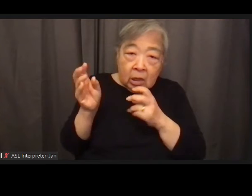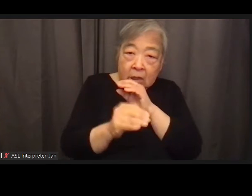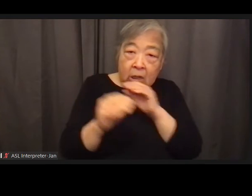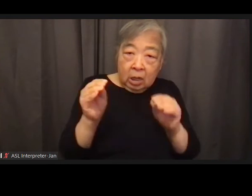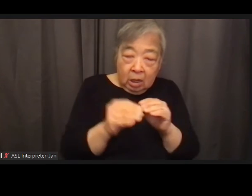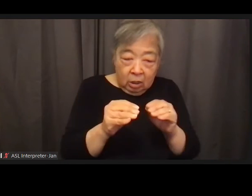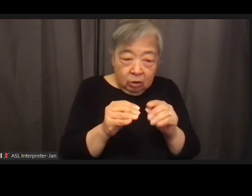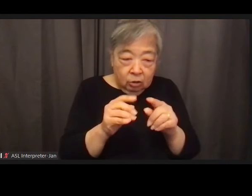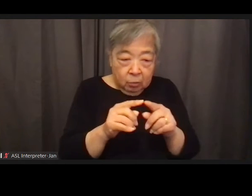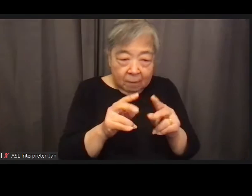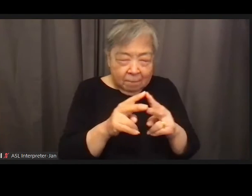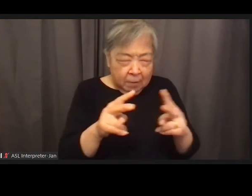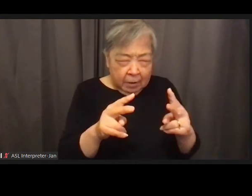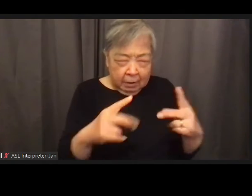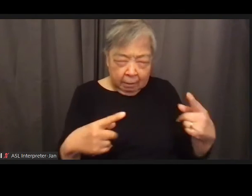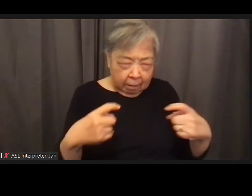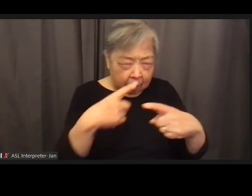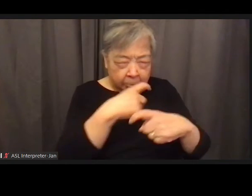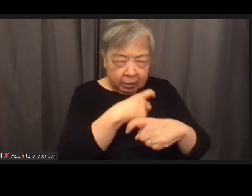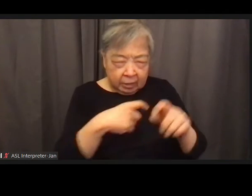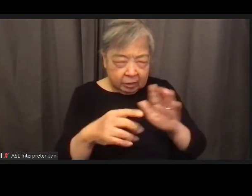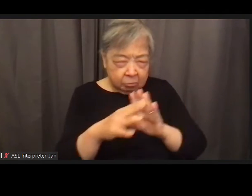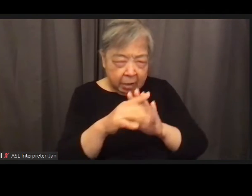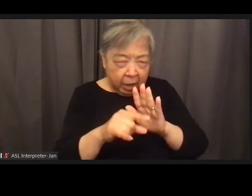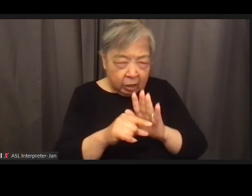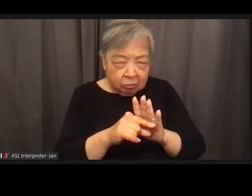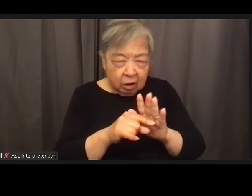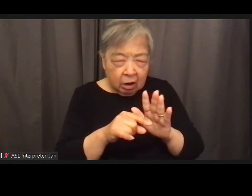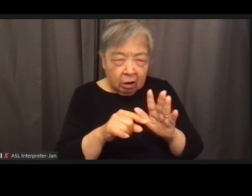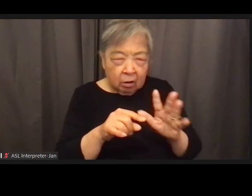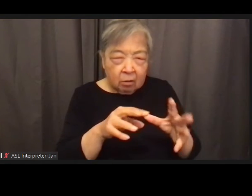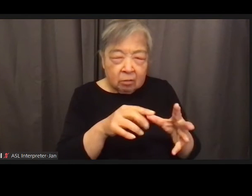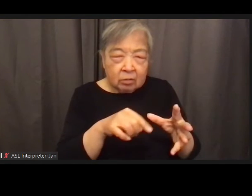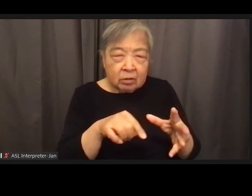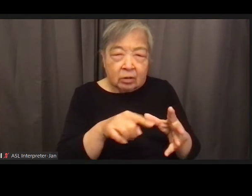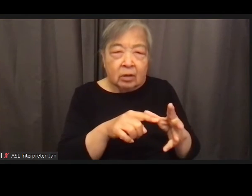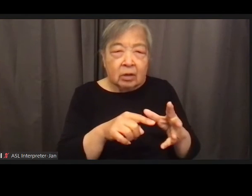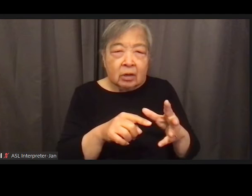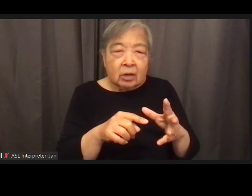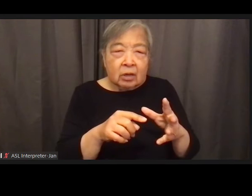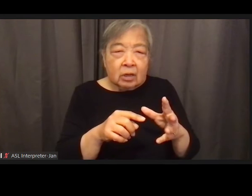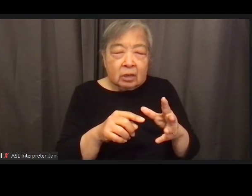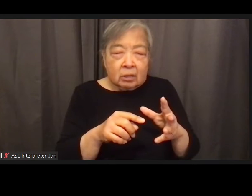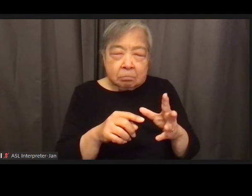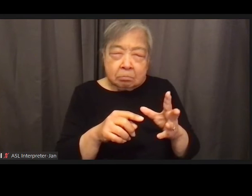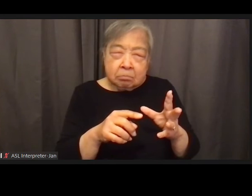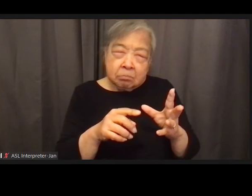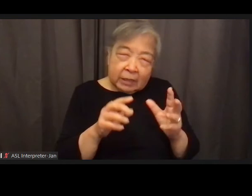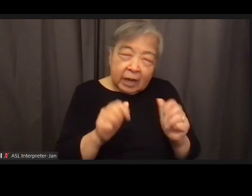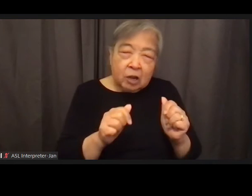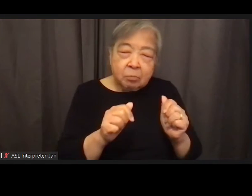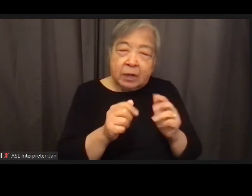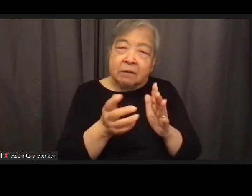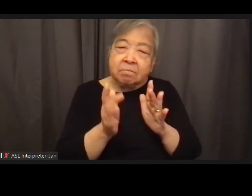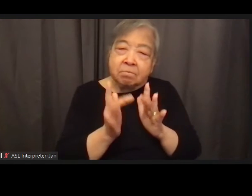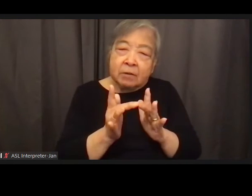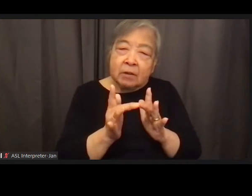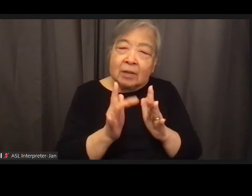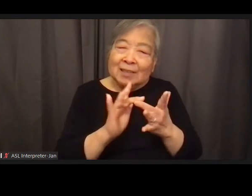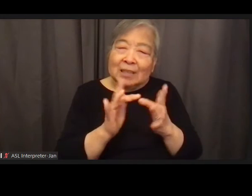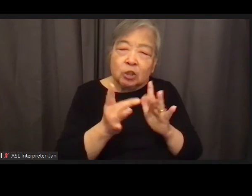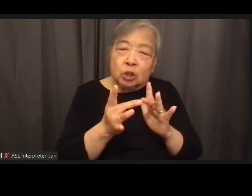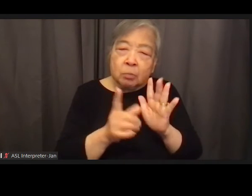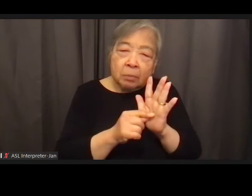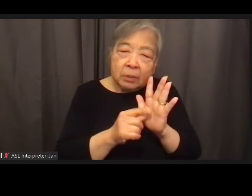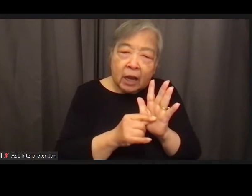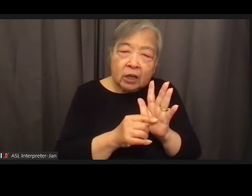complex background. You know, it has being a digital publication, it has the opportunity to deal with